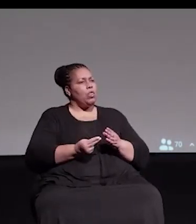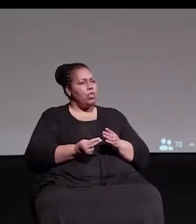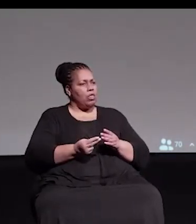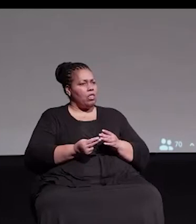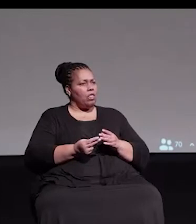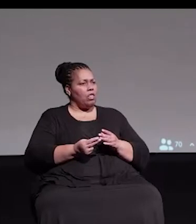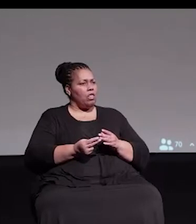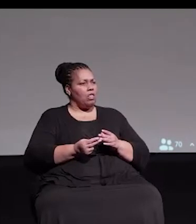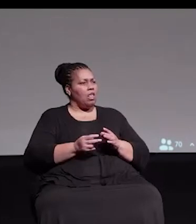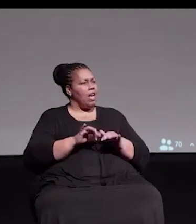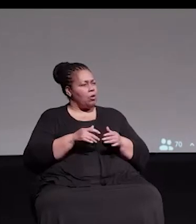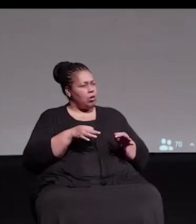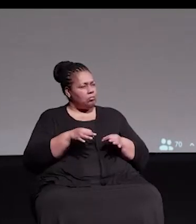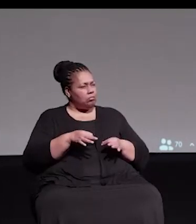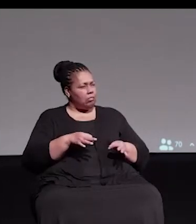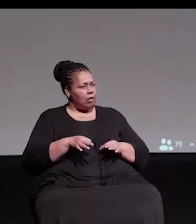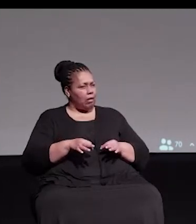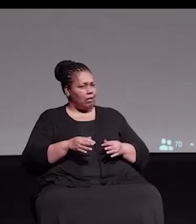you break that down?